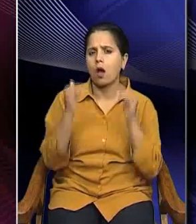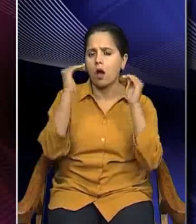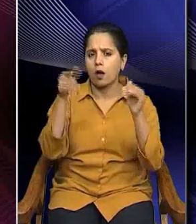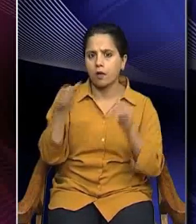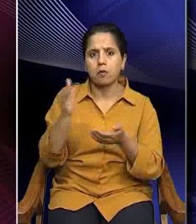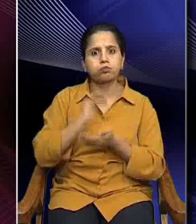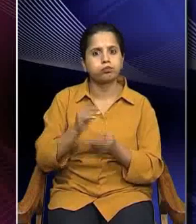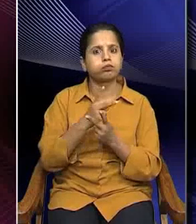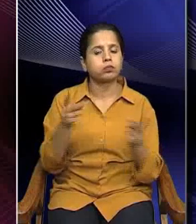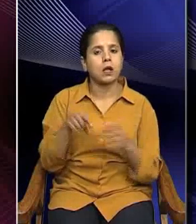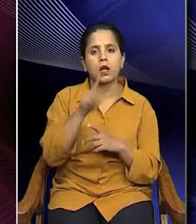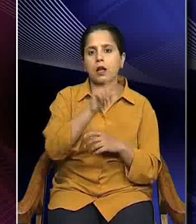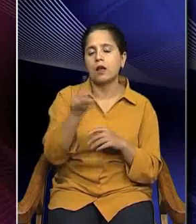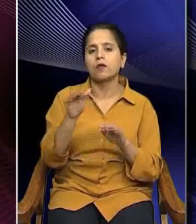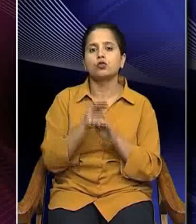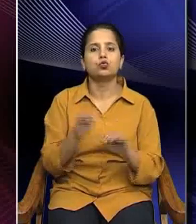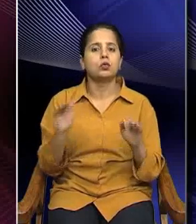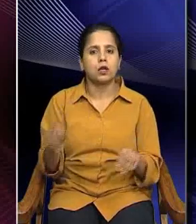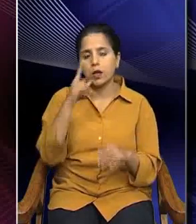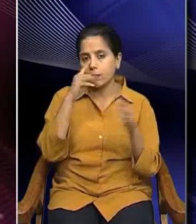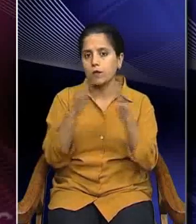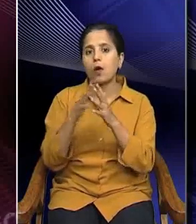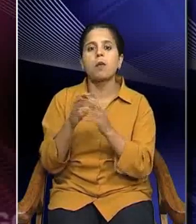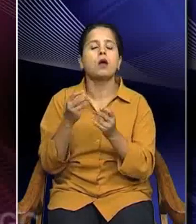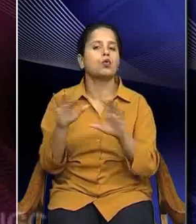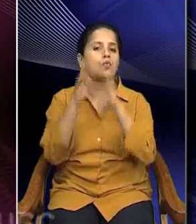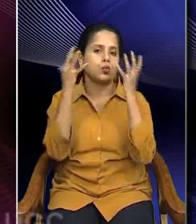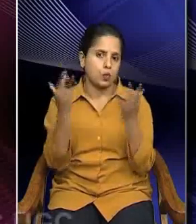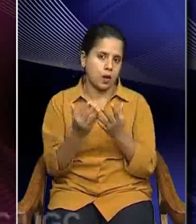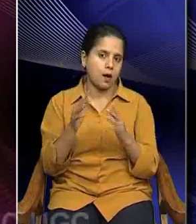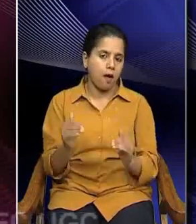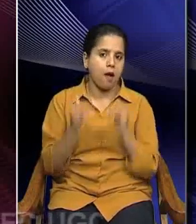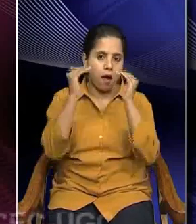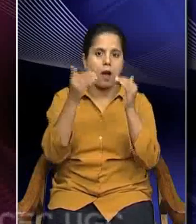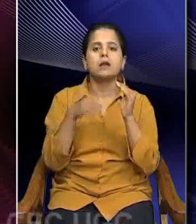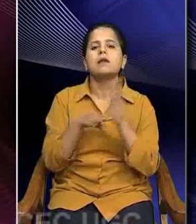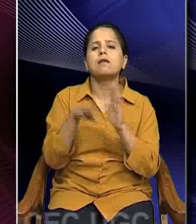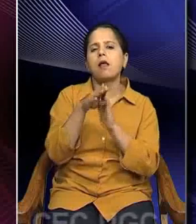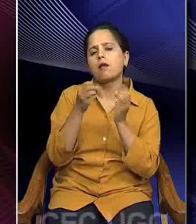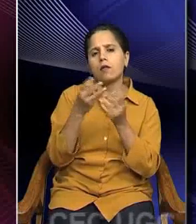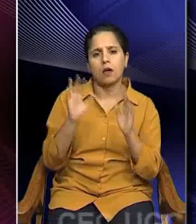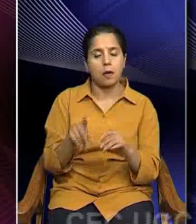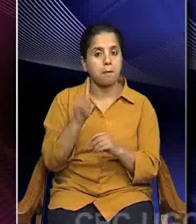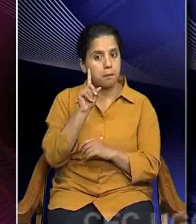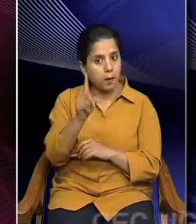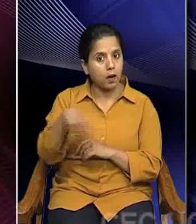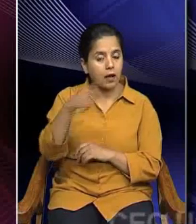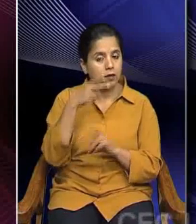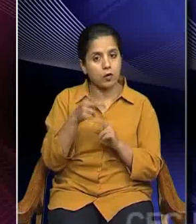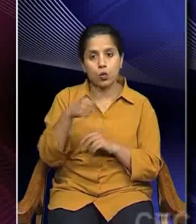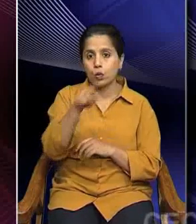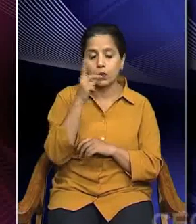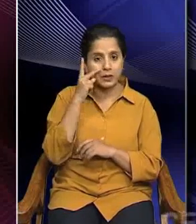fertility of 11 children per woman in the world. So some of the highest levels of fertility. However, if you look